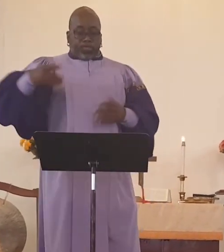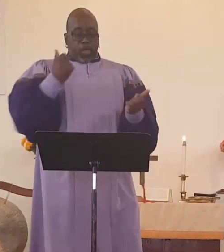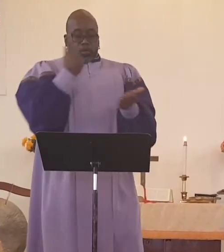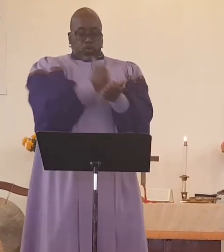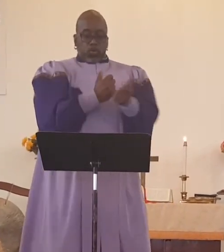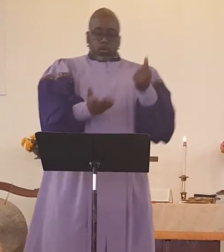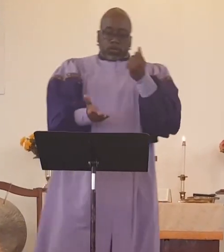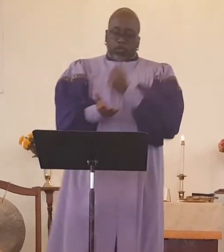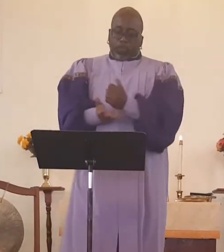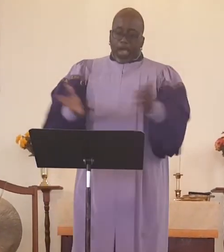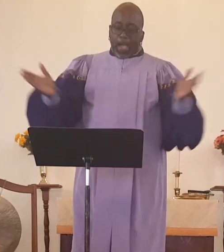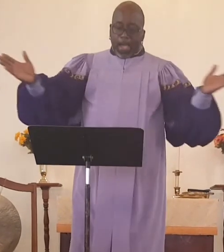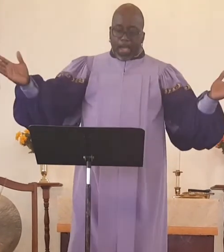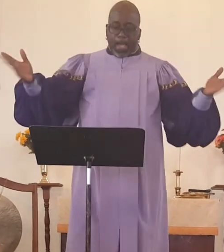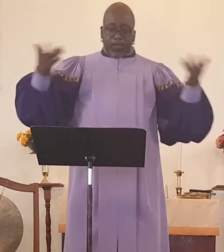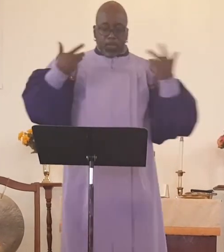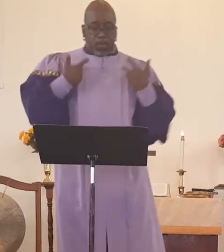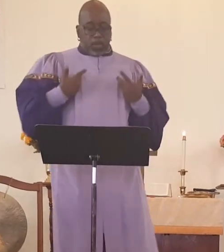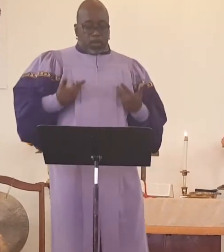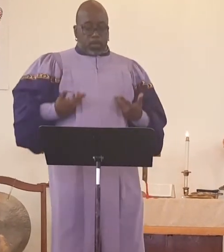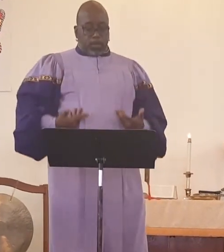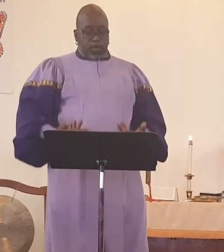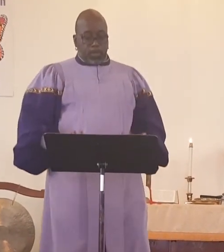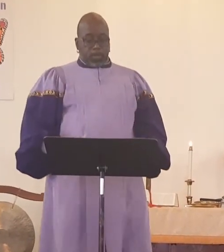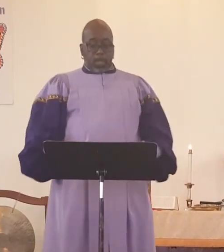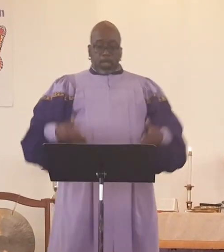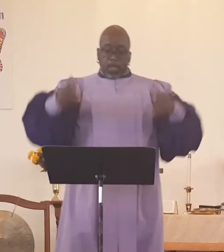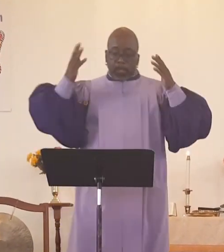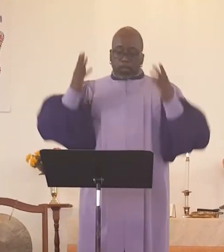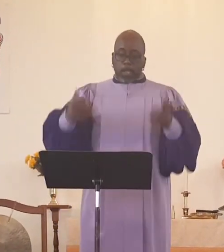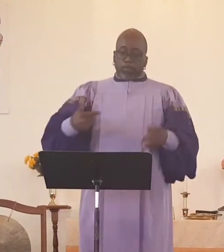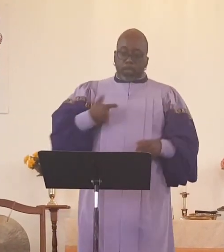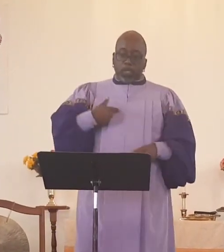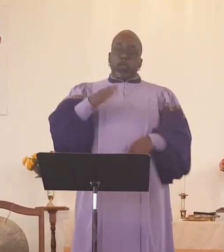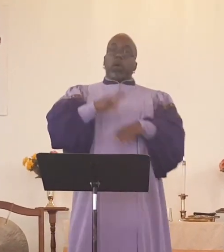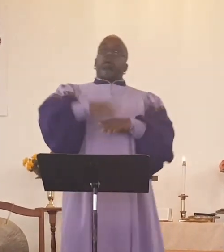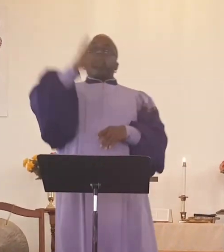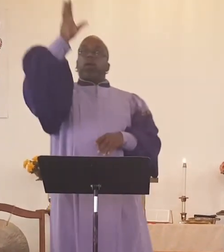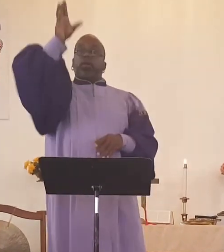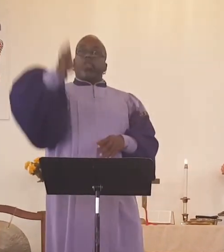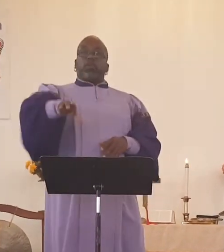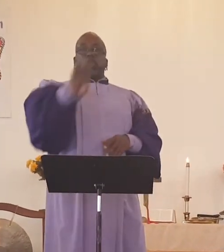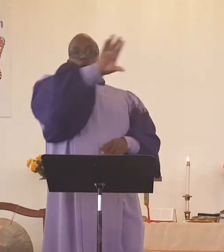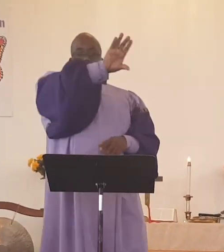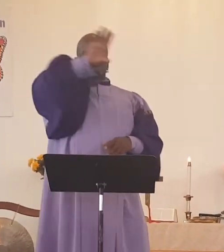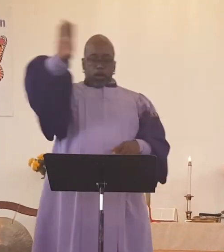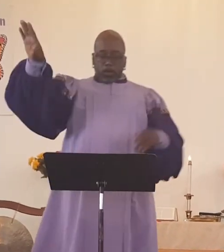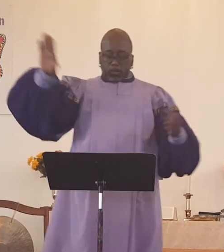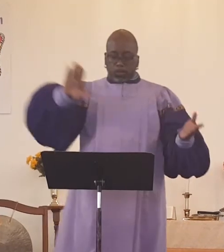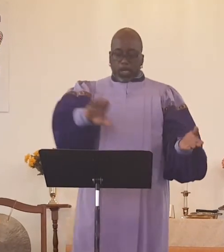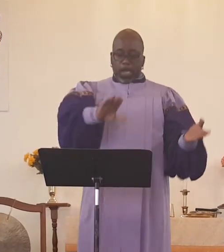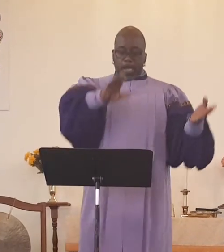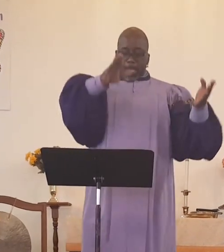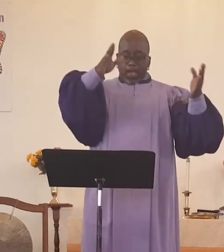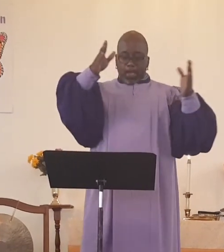They crucify me. Left me on the cross to die.